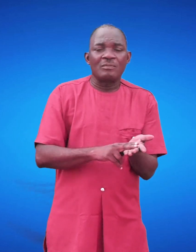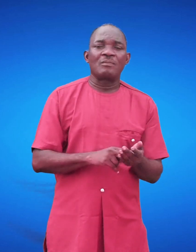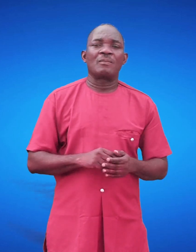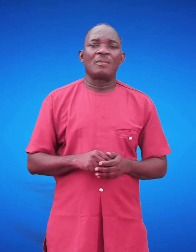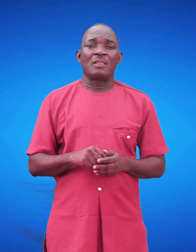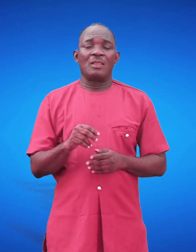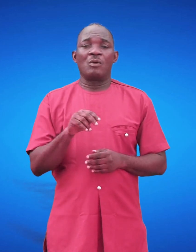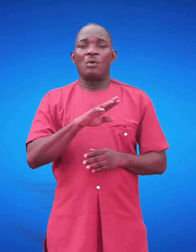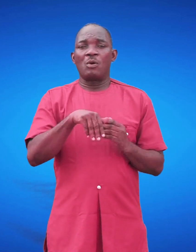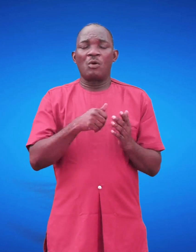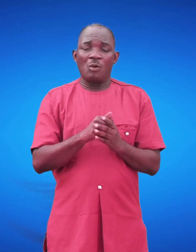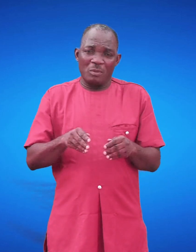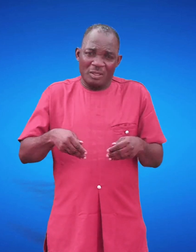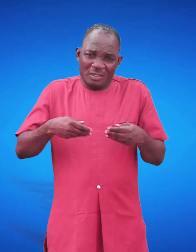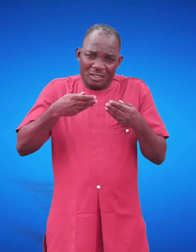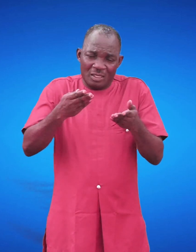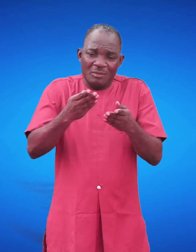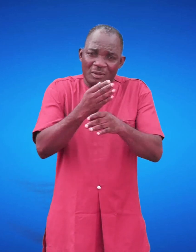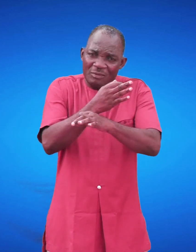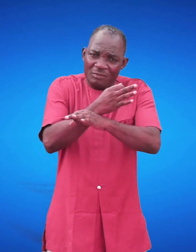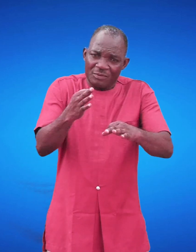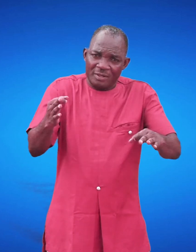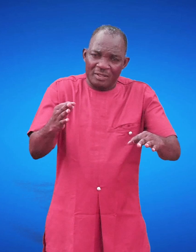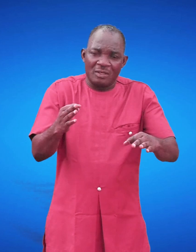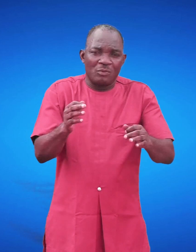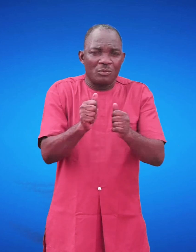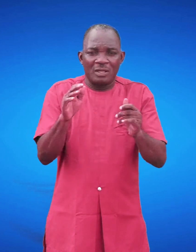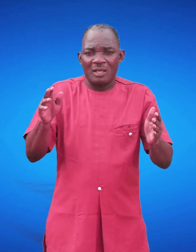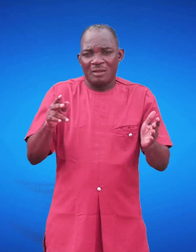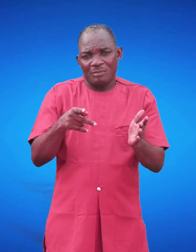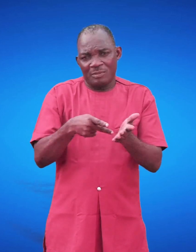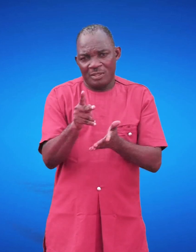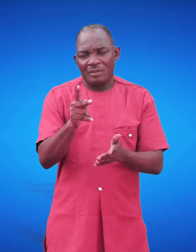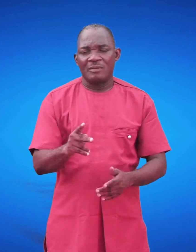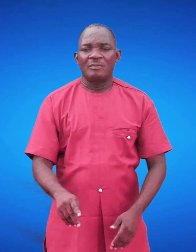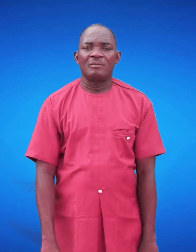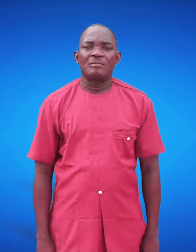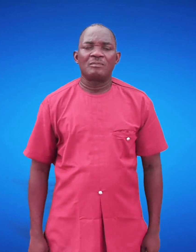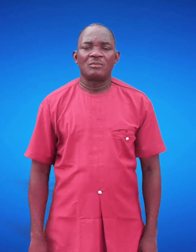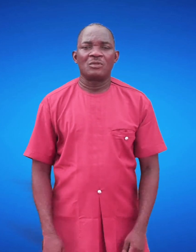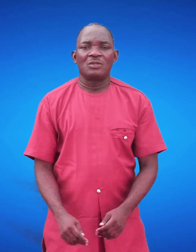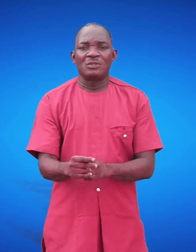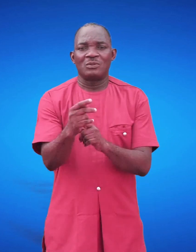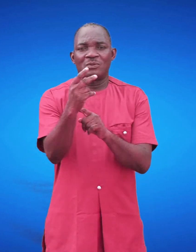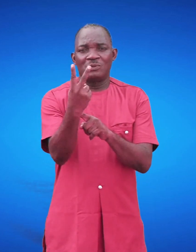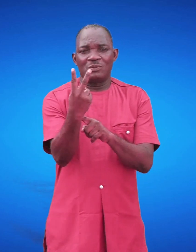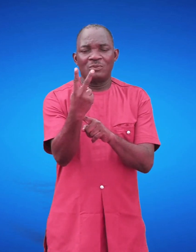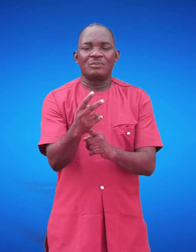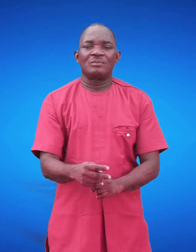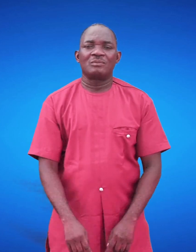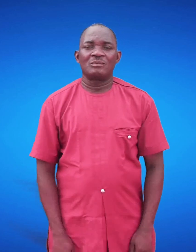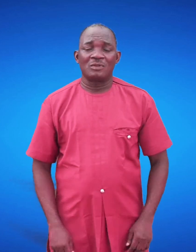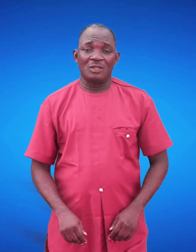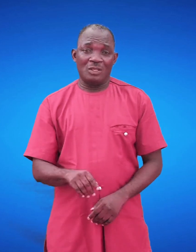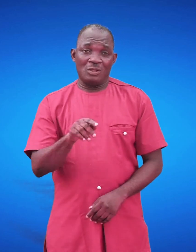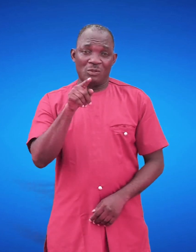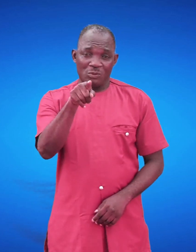are provided free of charge. 2. You have the